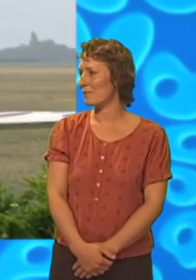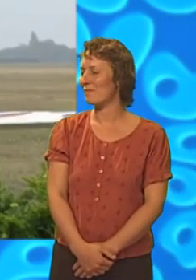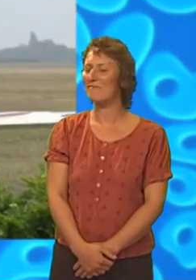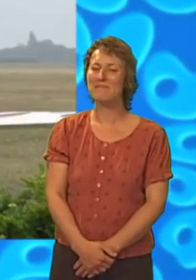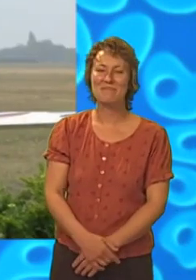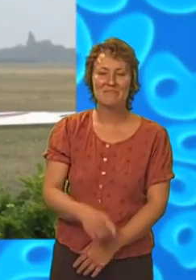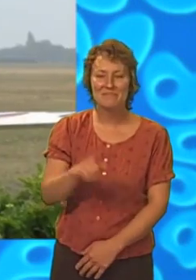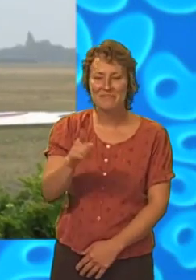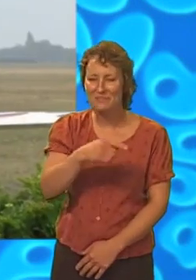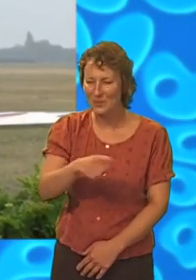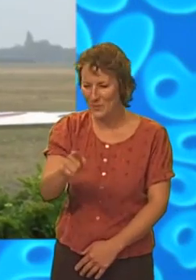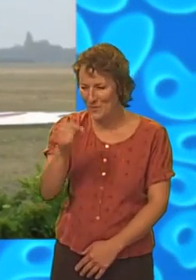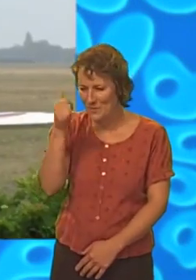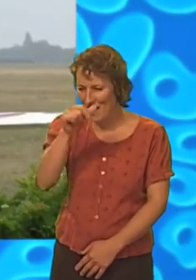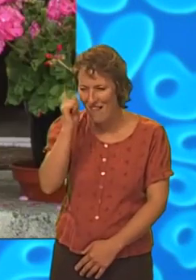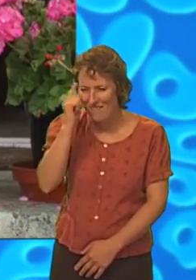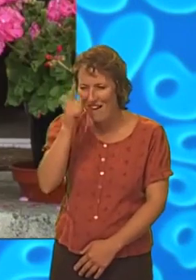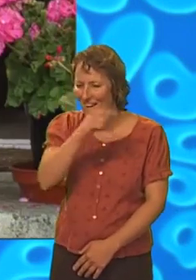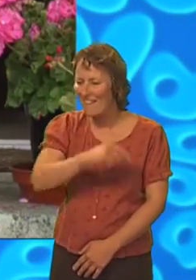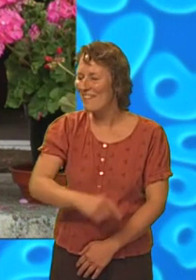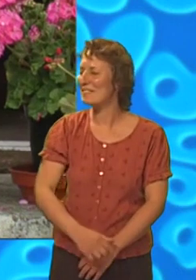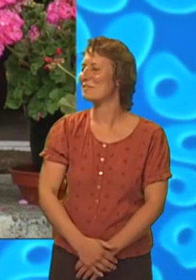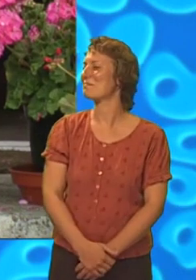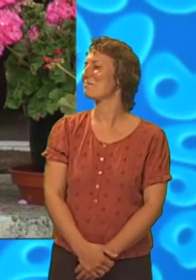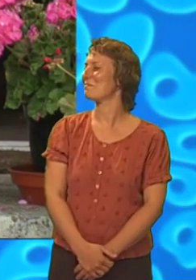Pippin, you are a clever dog.